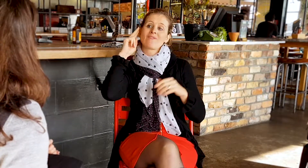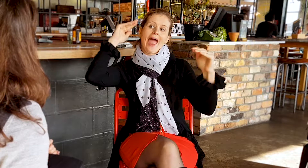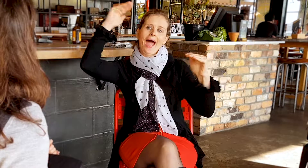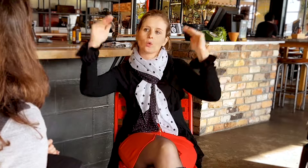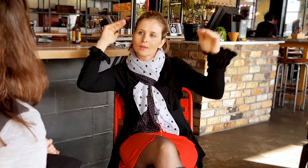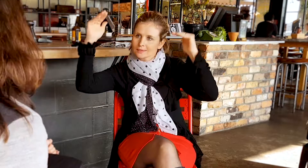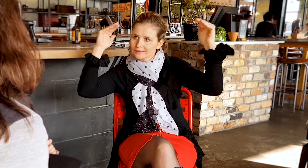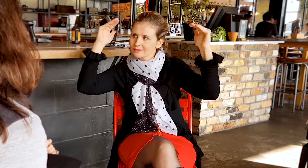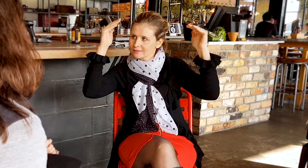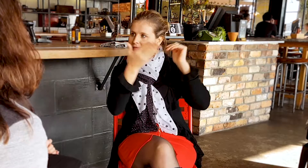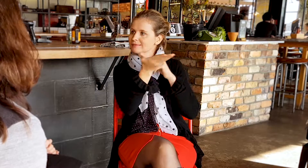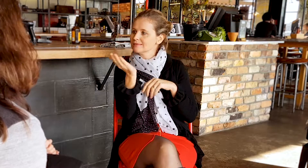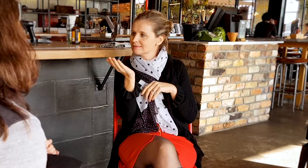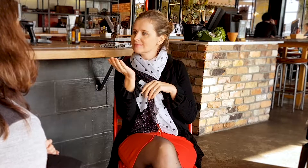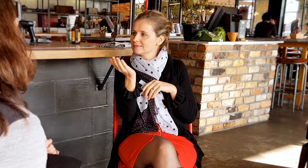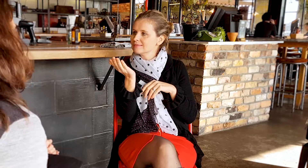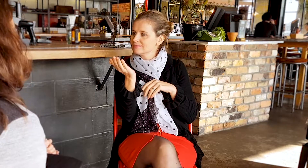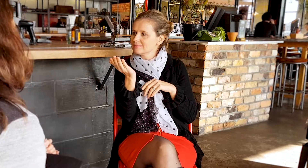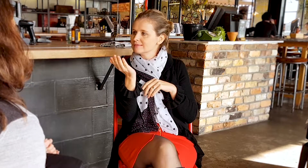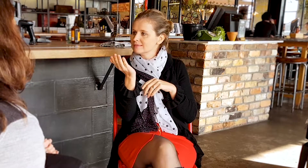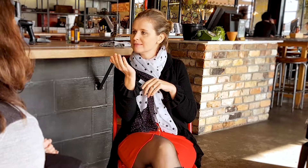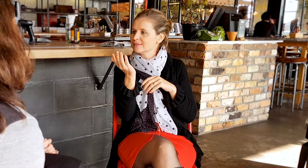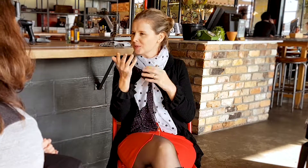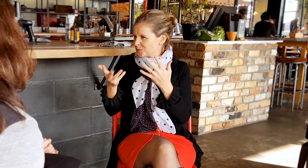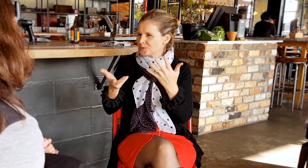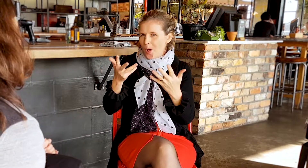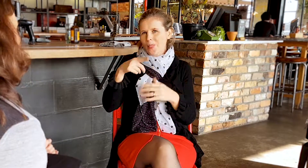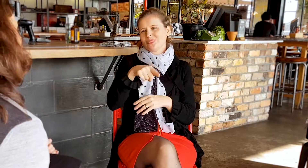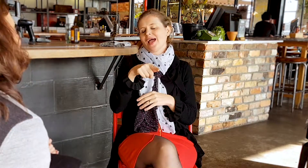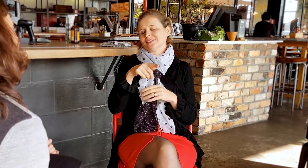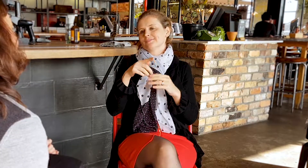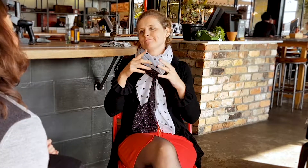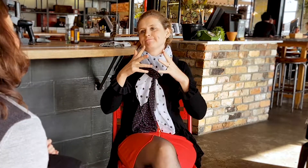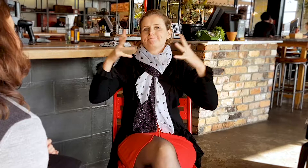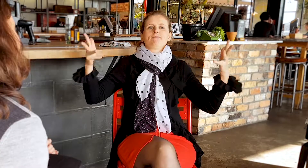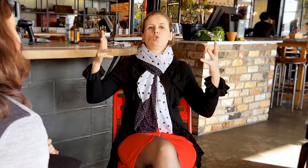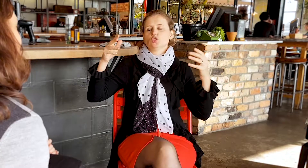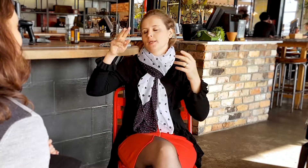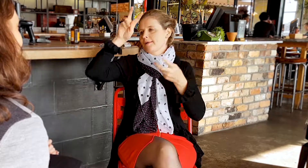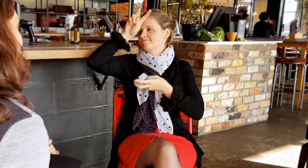having a strong perspective from our deaf community, from our adults specifically. So,